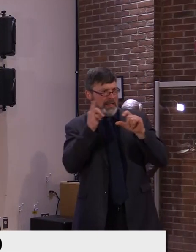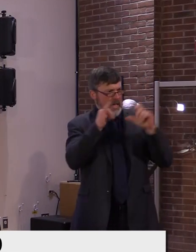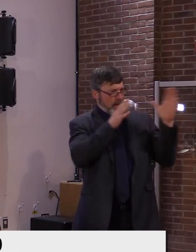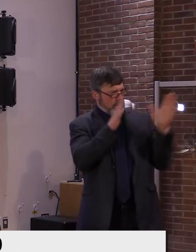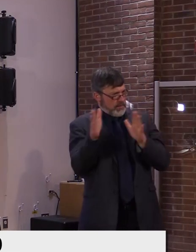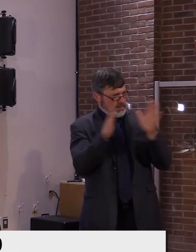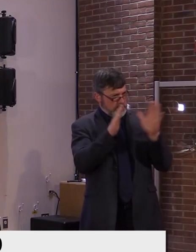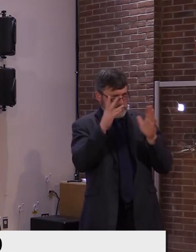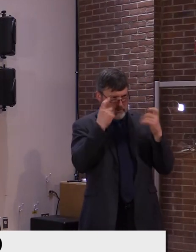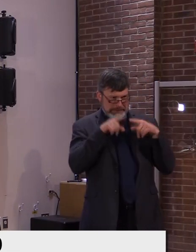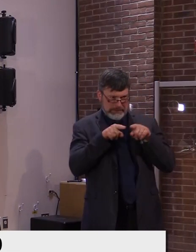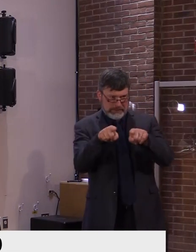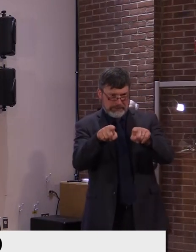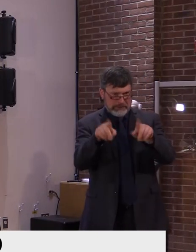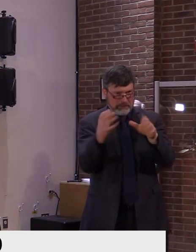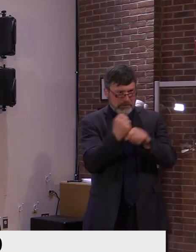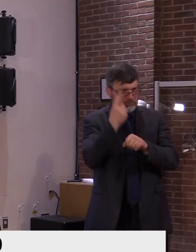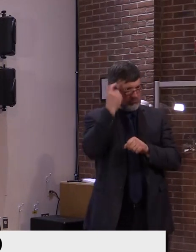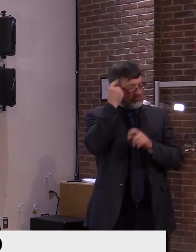dose.